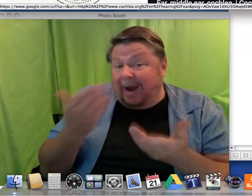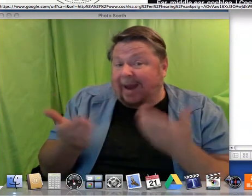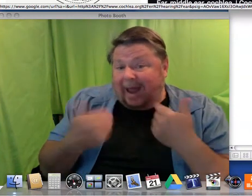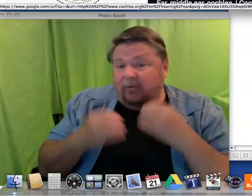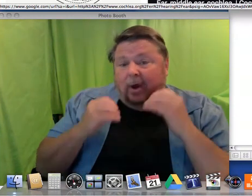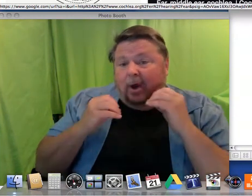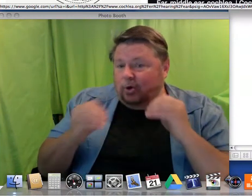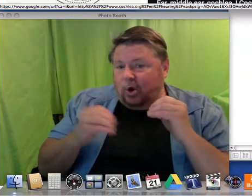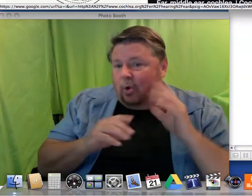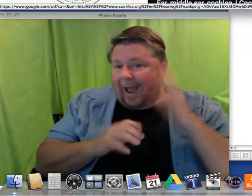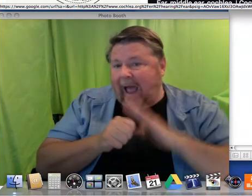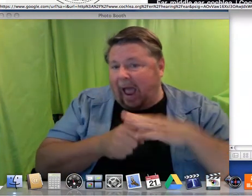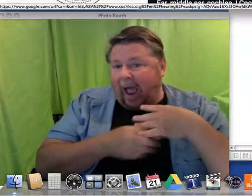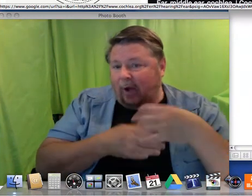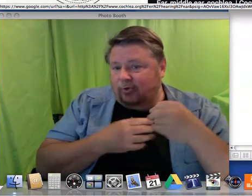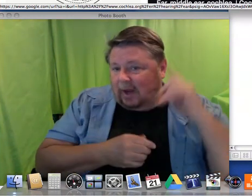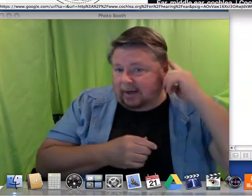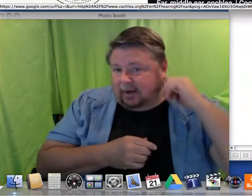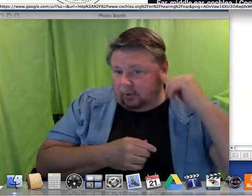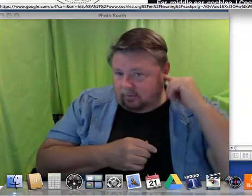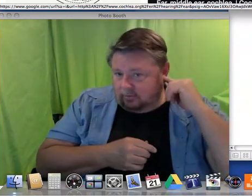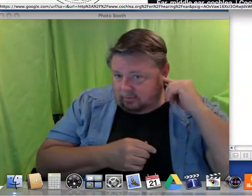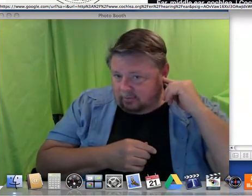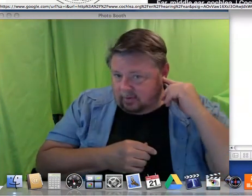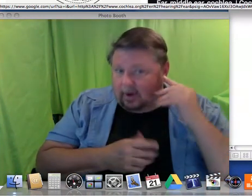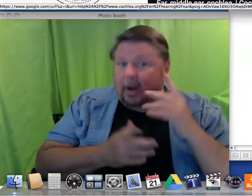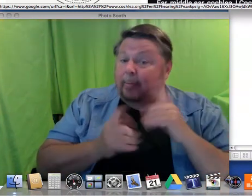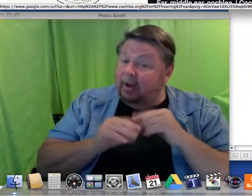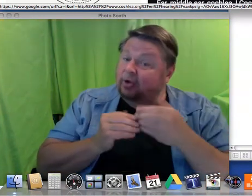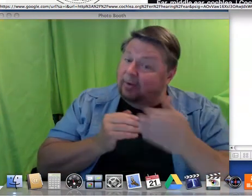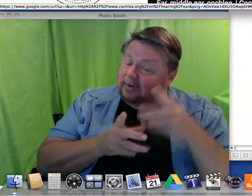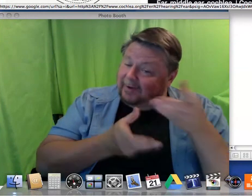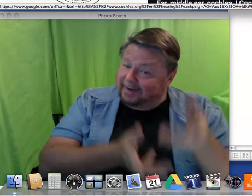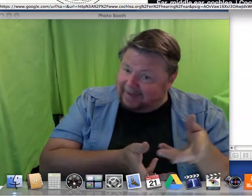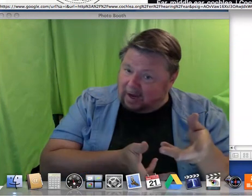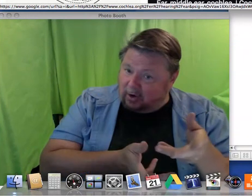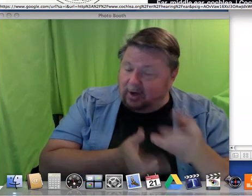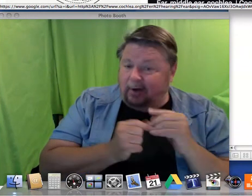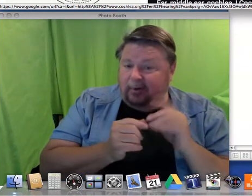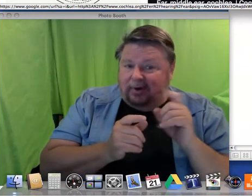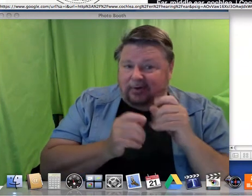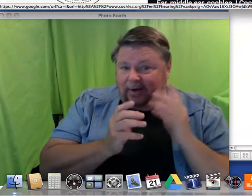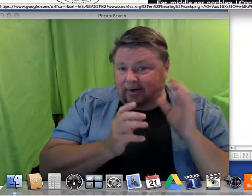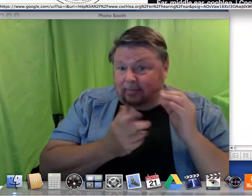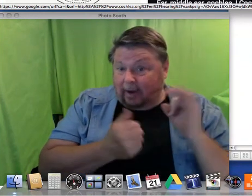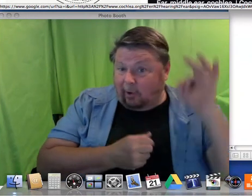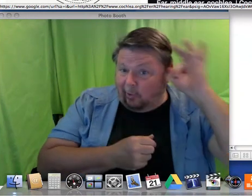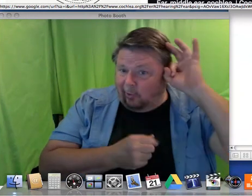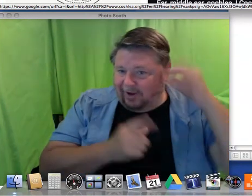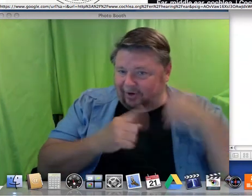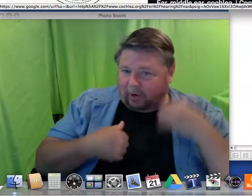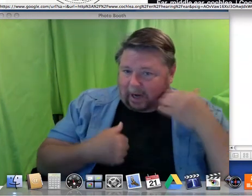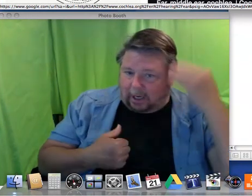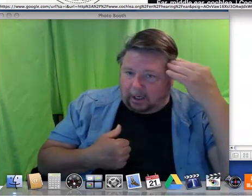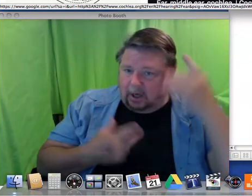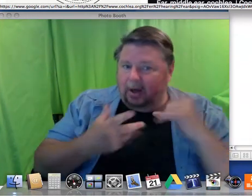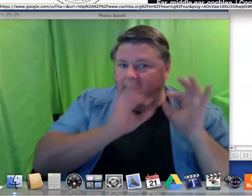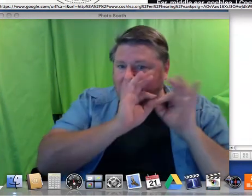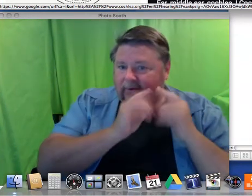might have no outside ear, but the rest of it is there, and we just need to get a hole in your